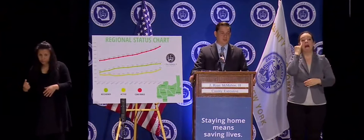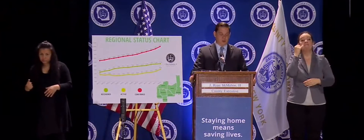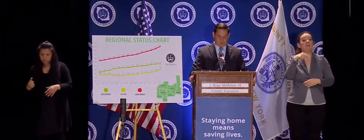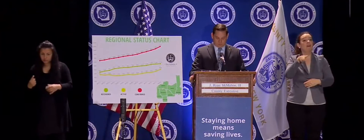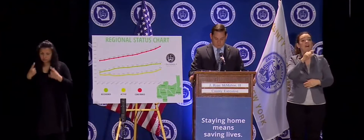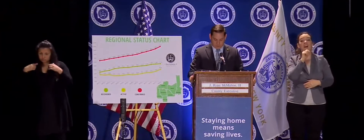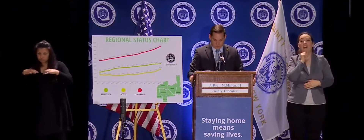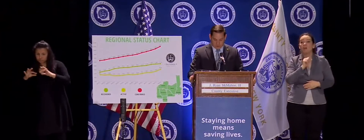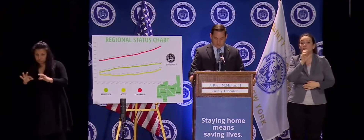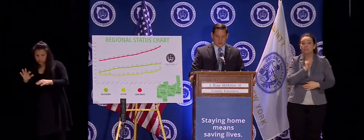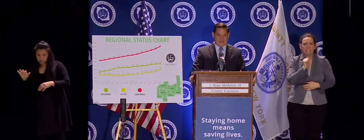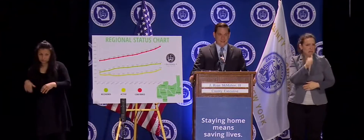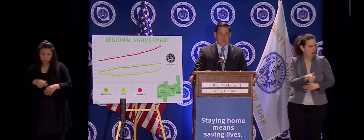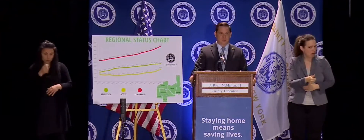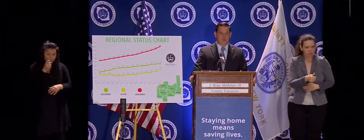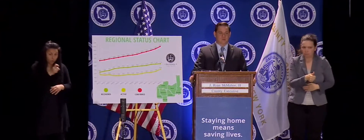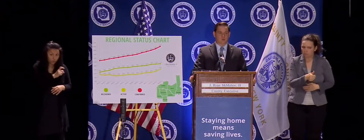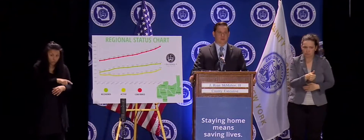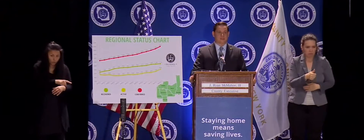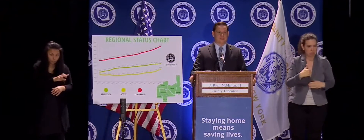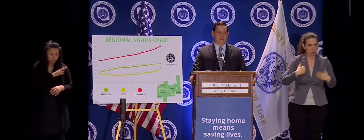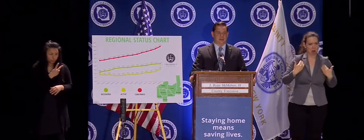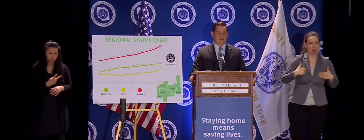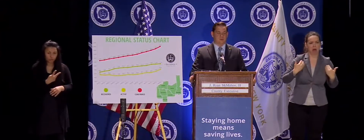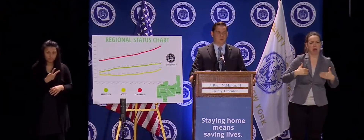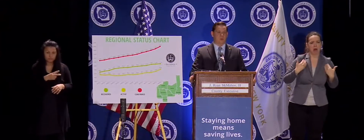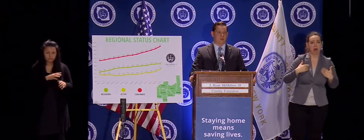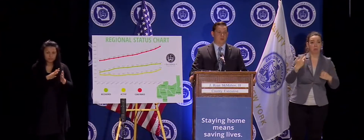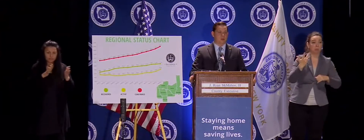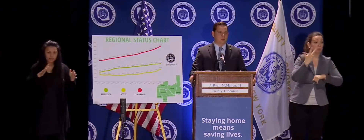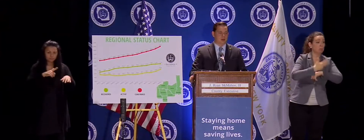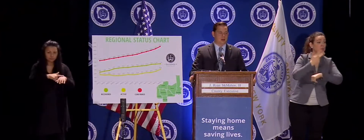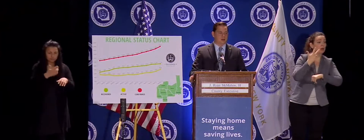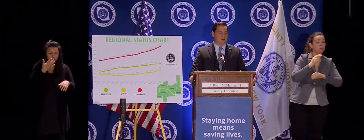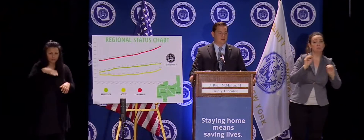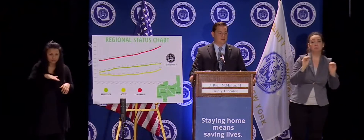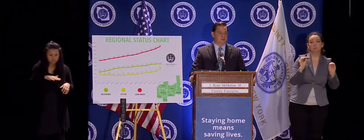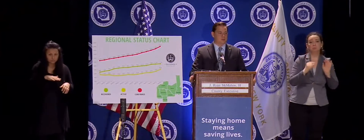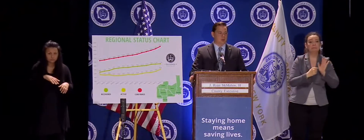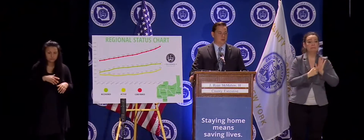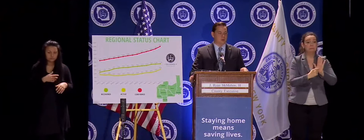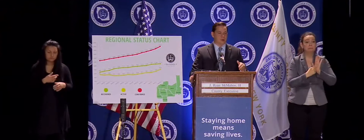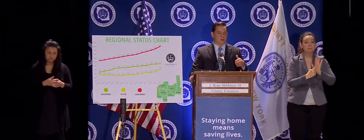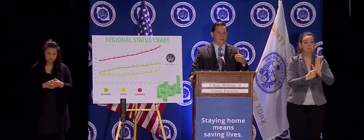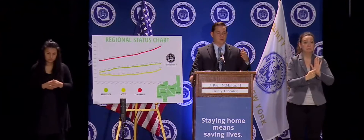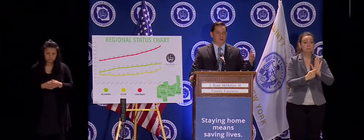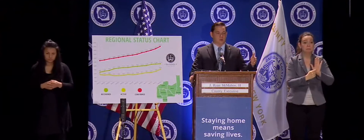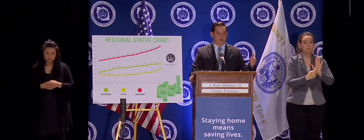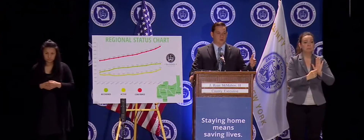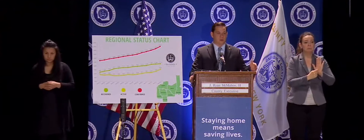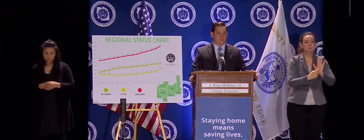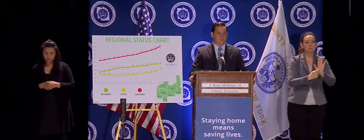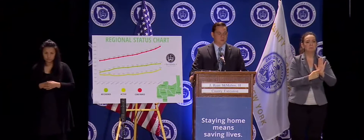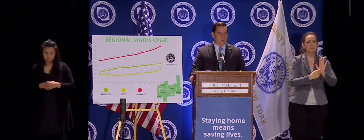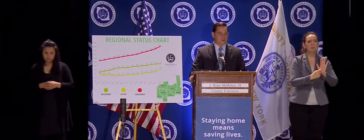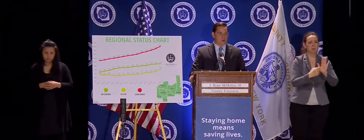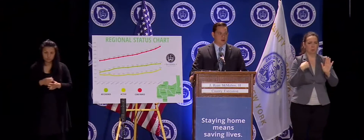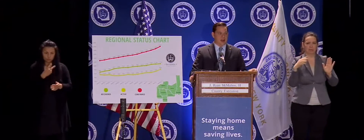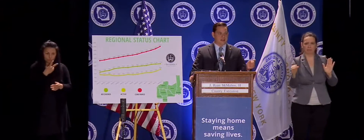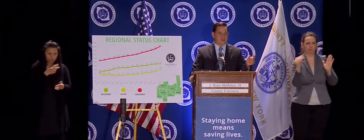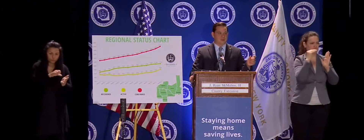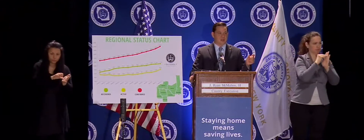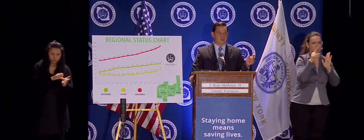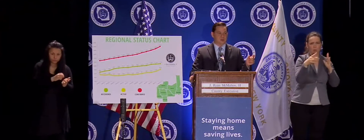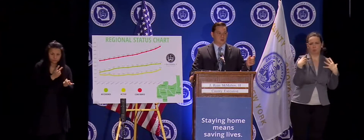you're a senior, it's going to take you 14 days before we talk about you being a recovery. So